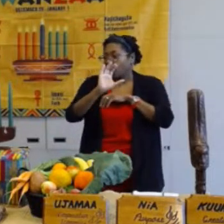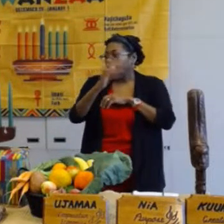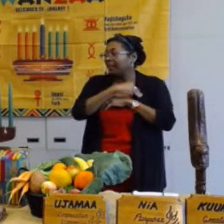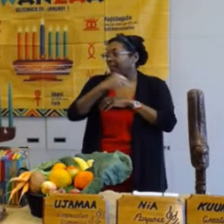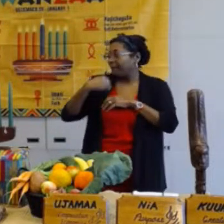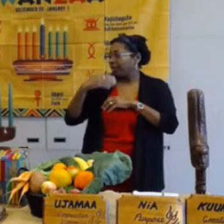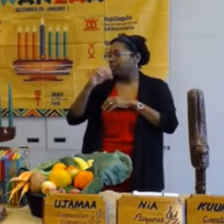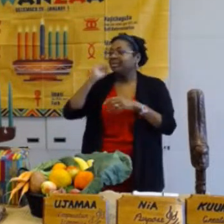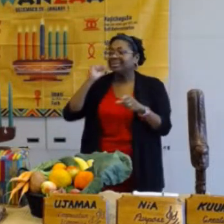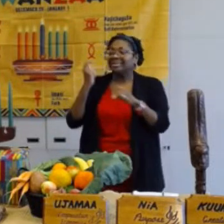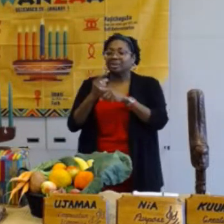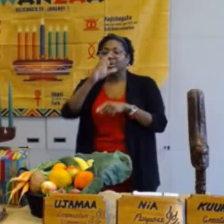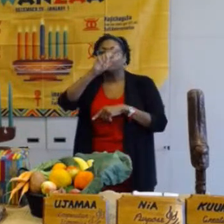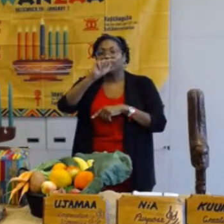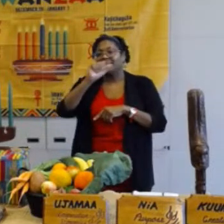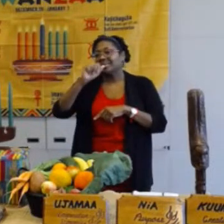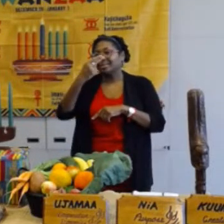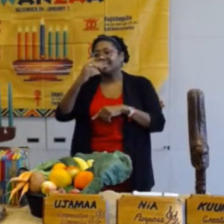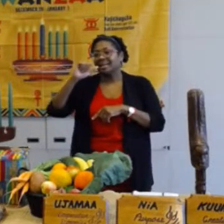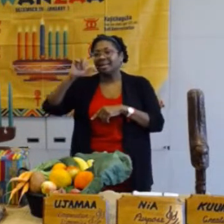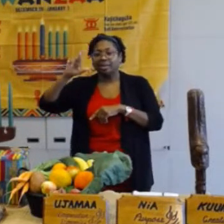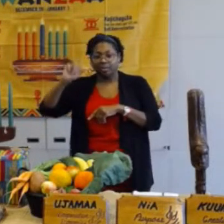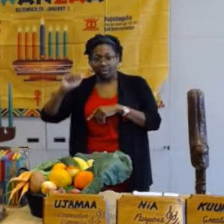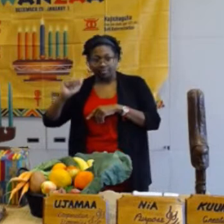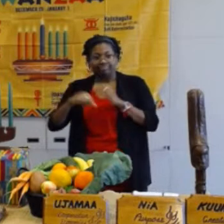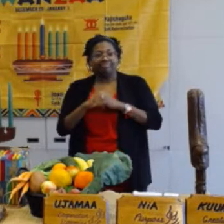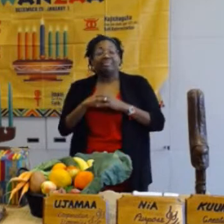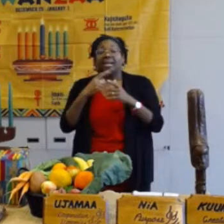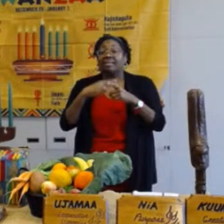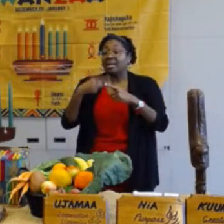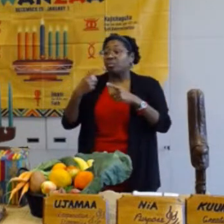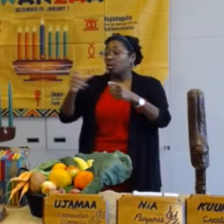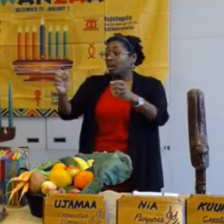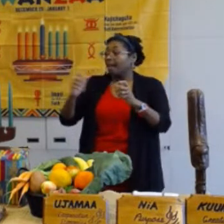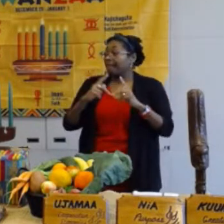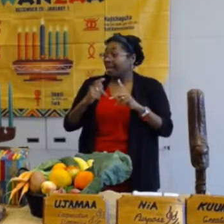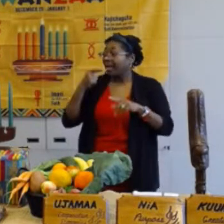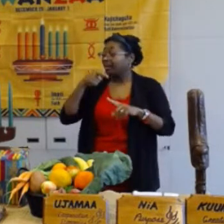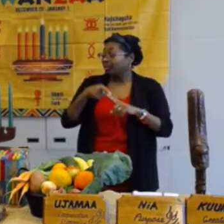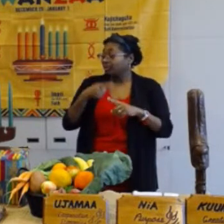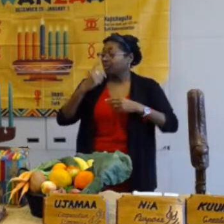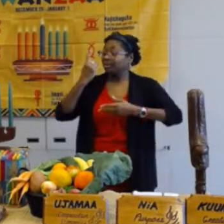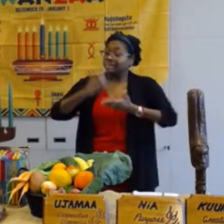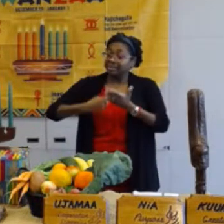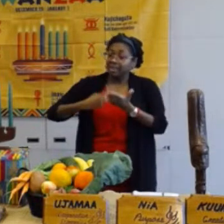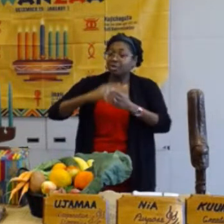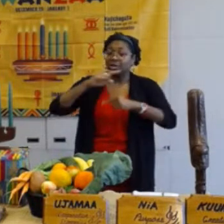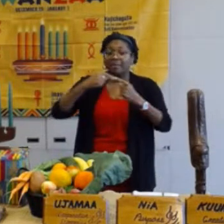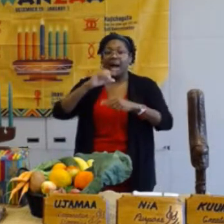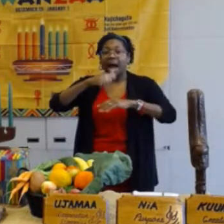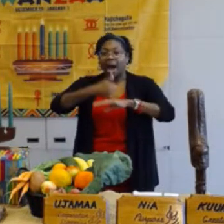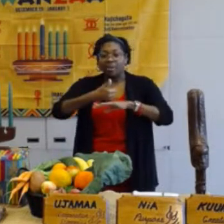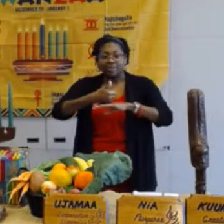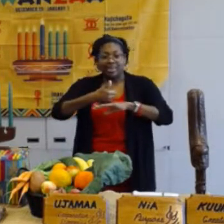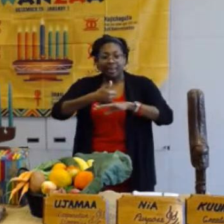back to a discussion of how to set up a Kwanzaa table.